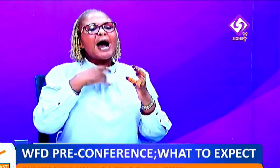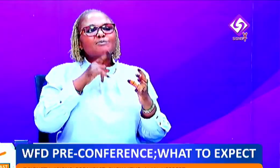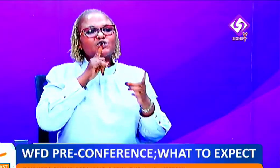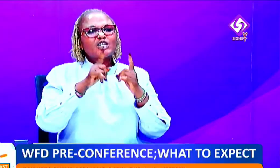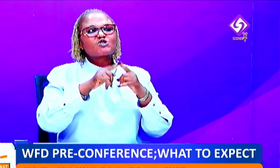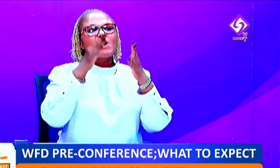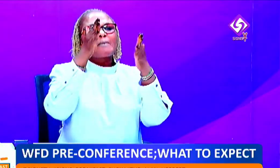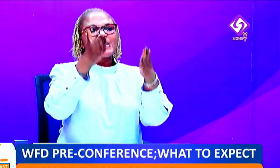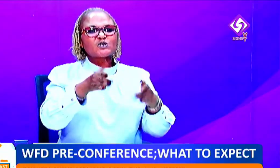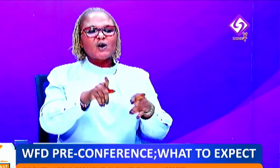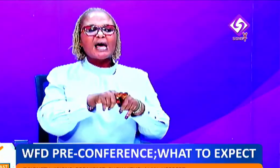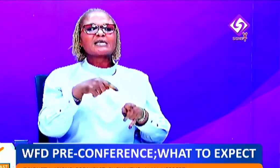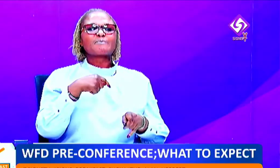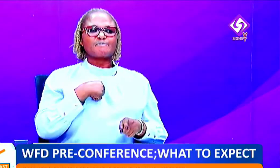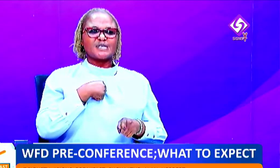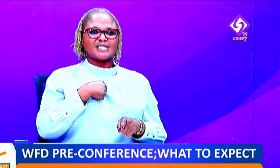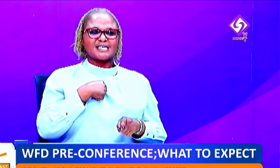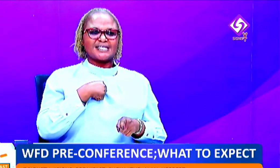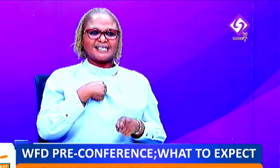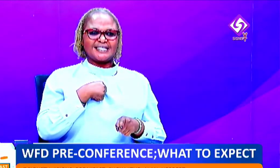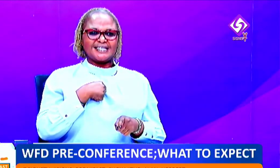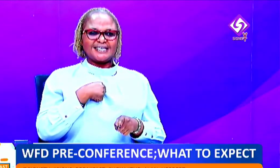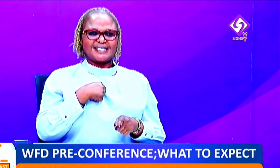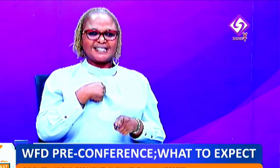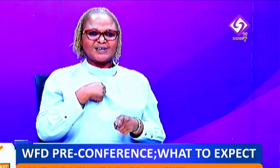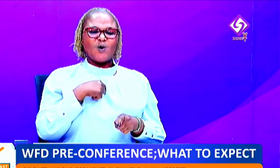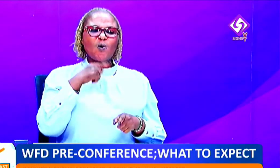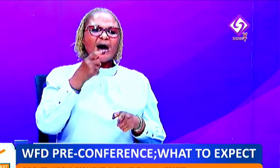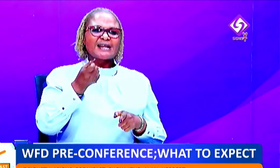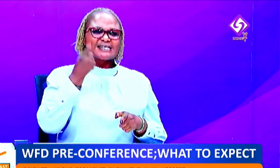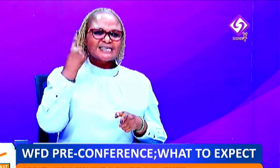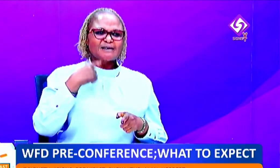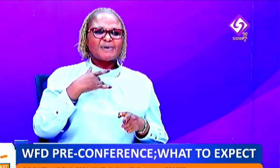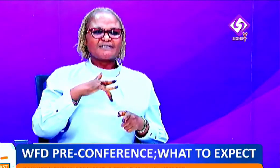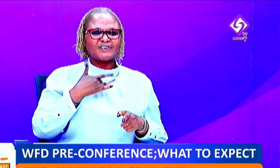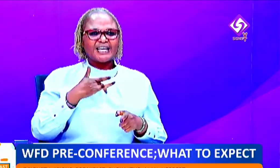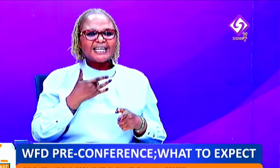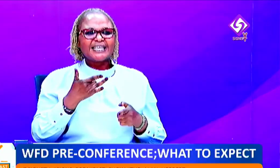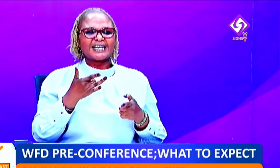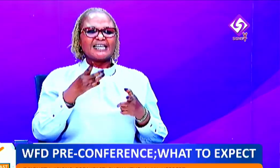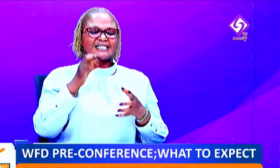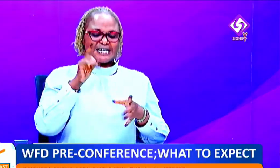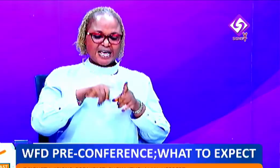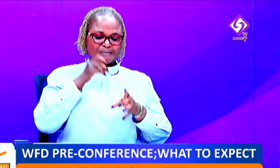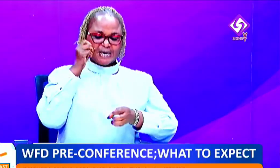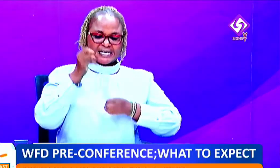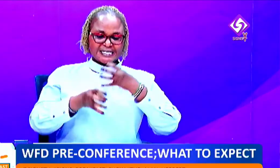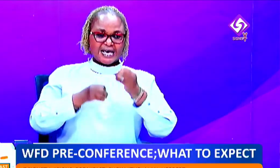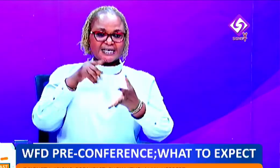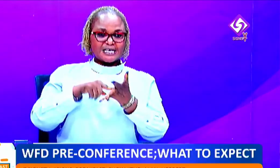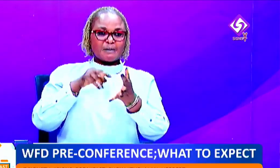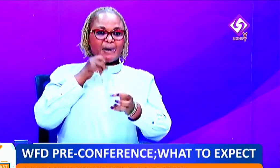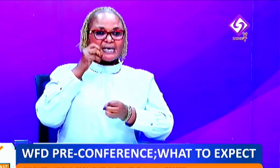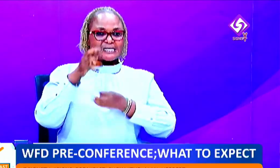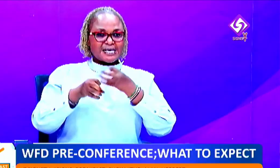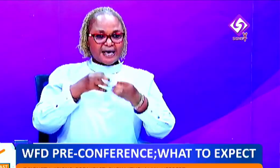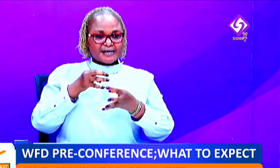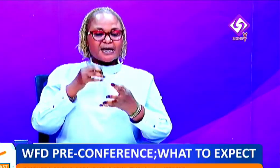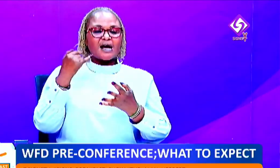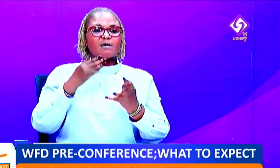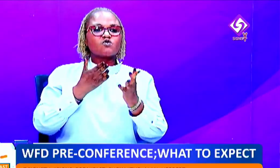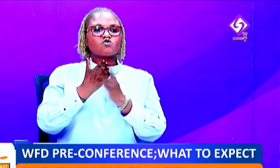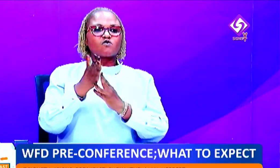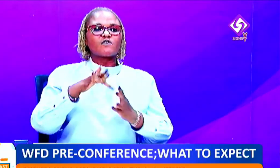feelings and can, you know, I am talking to a person like me, who can be able to articulate my issues, who can understand how I feel. When